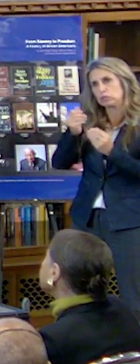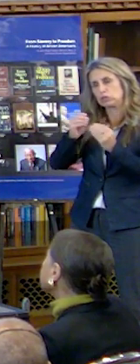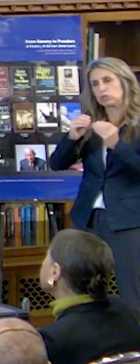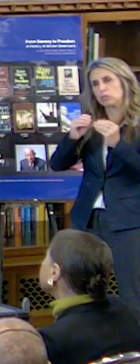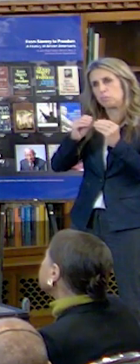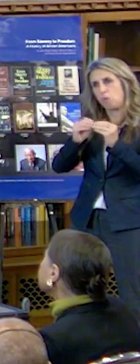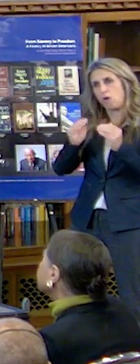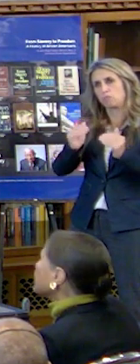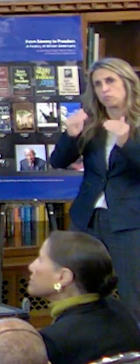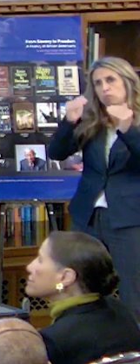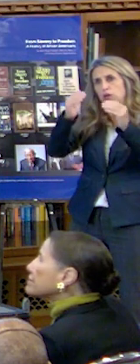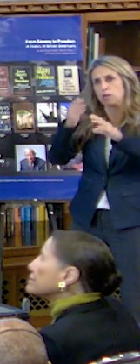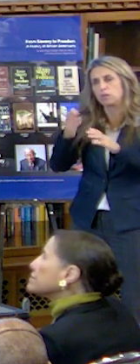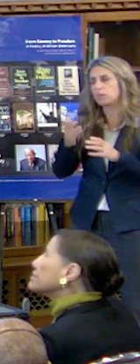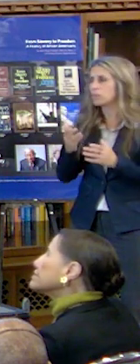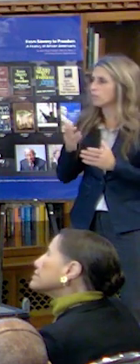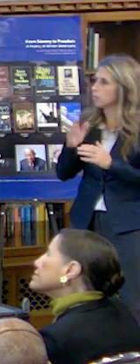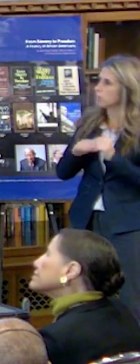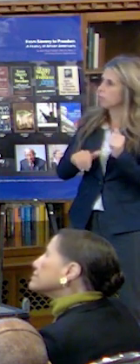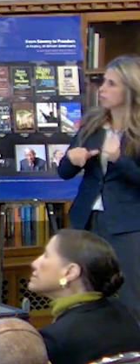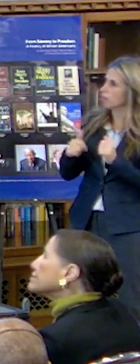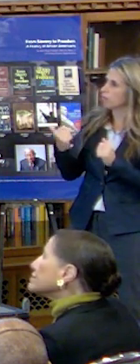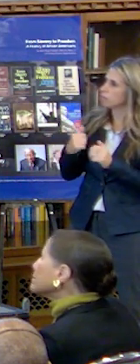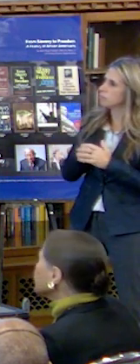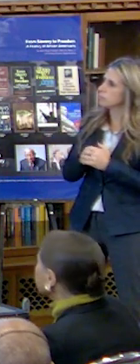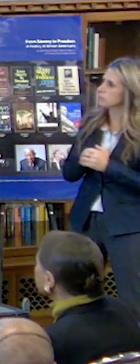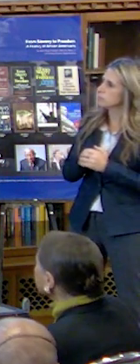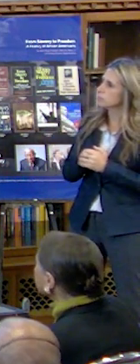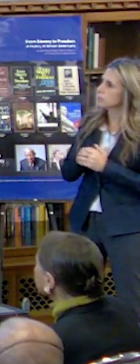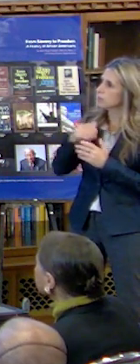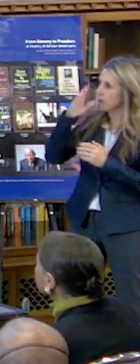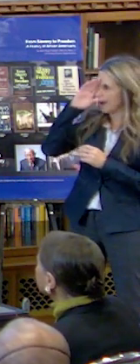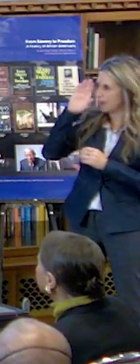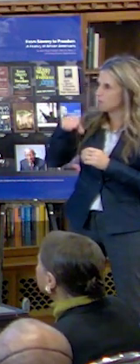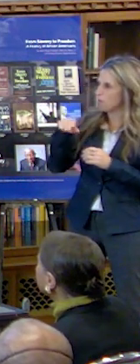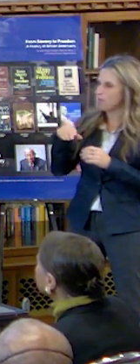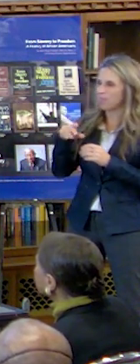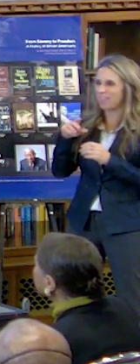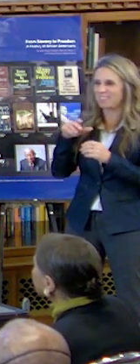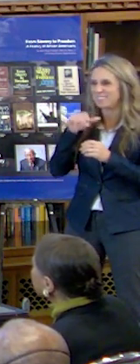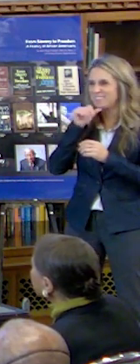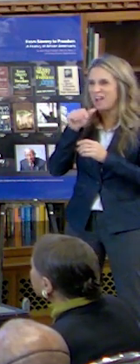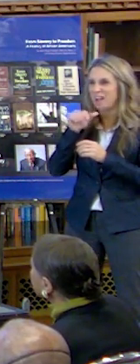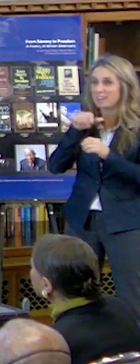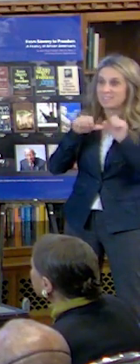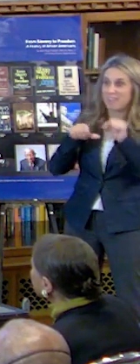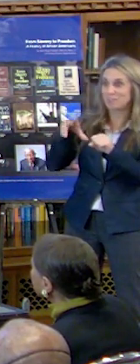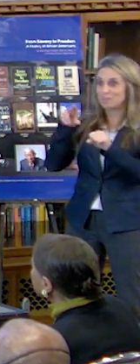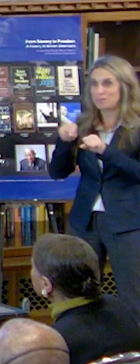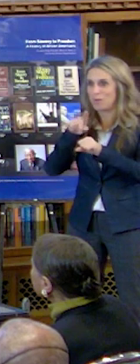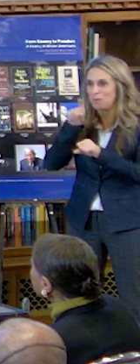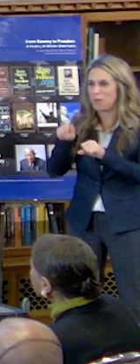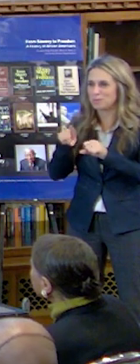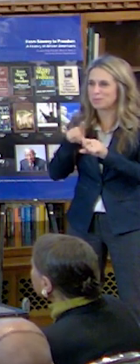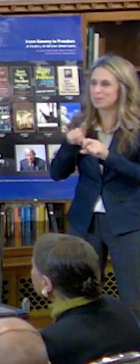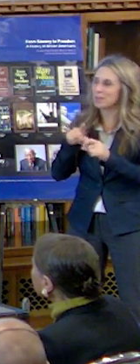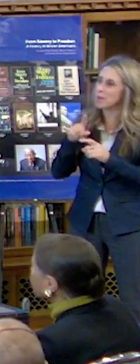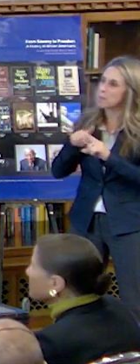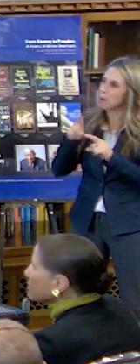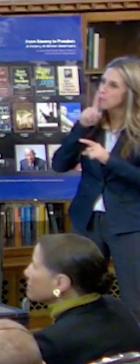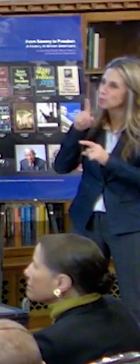Progressive and something I know it's an opening your question but I'm sure all of you have